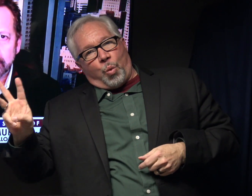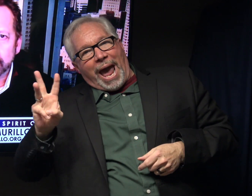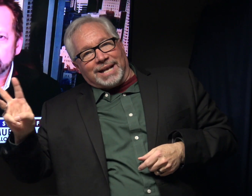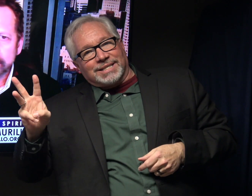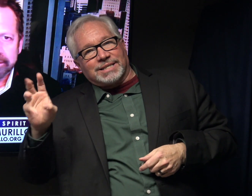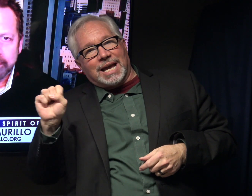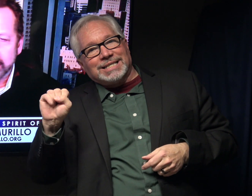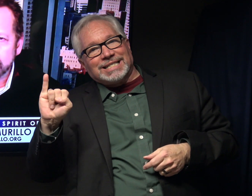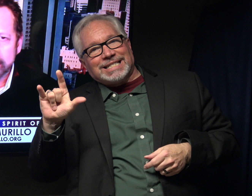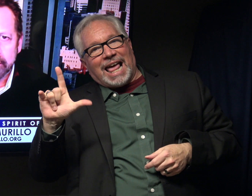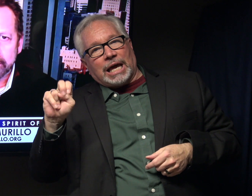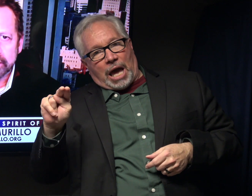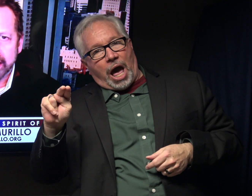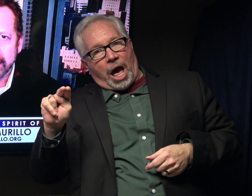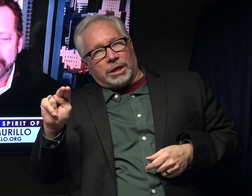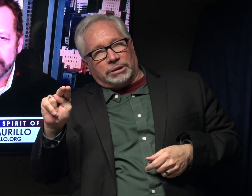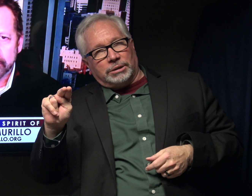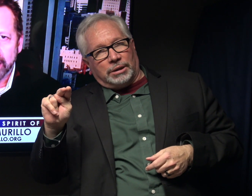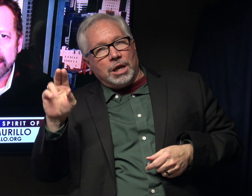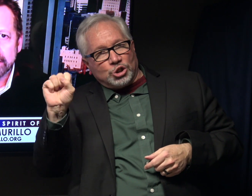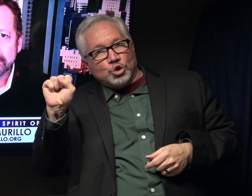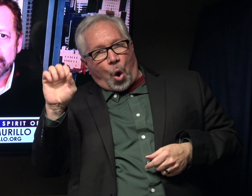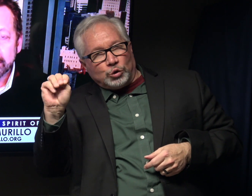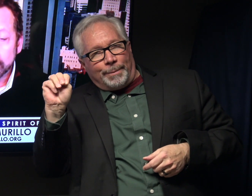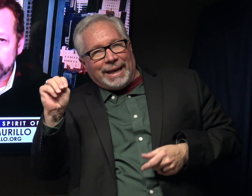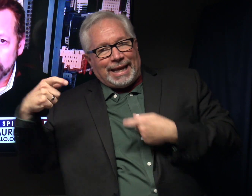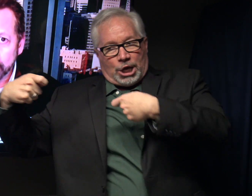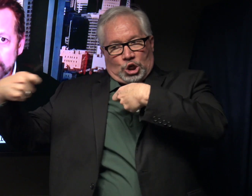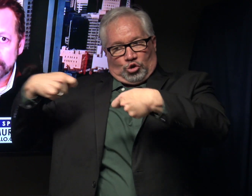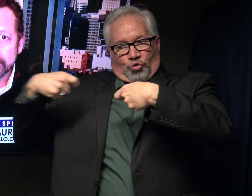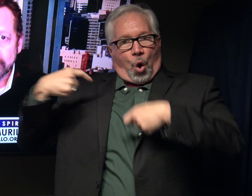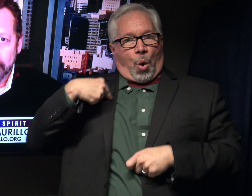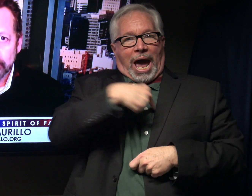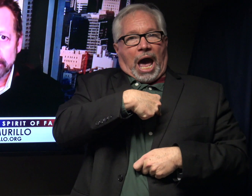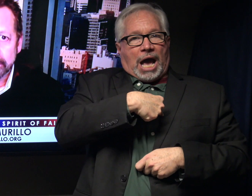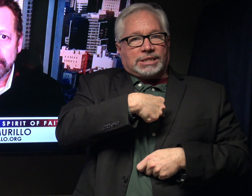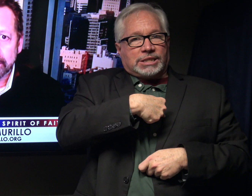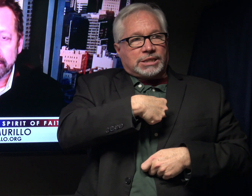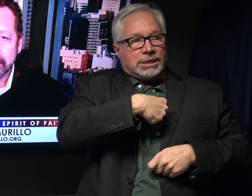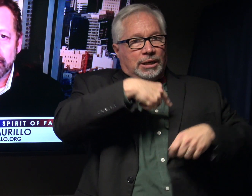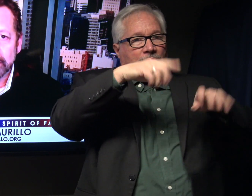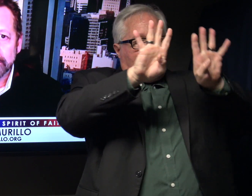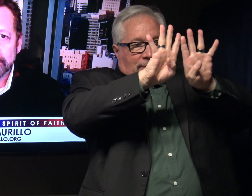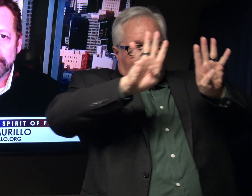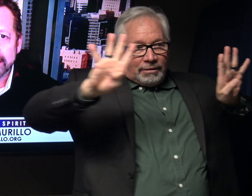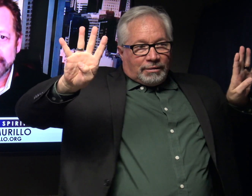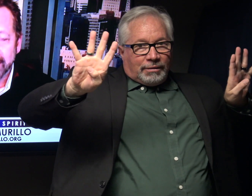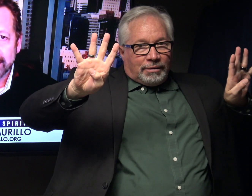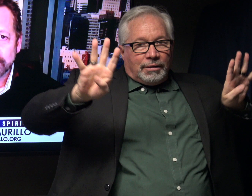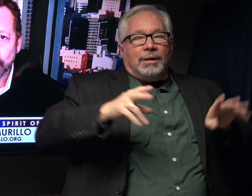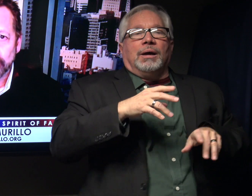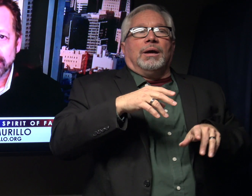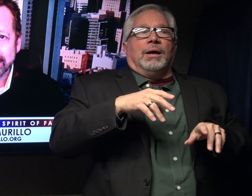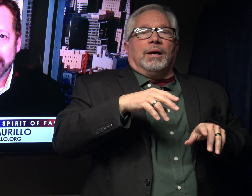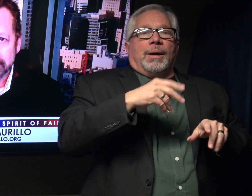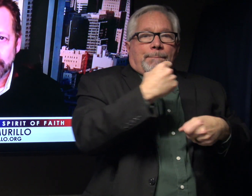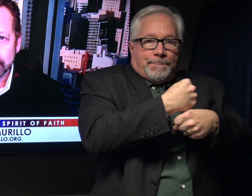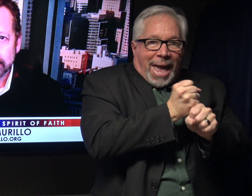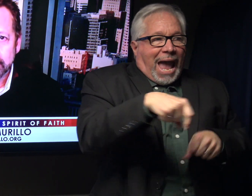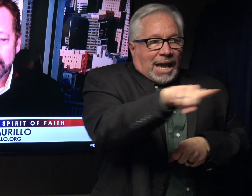don't want you afraid. We don't want you angry or mindless, but we want you sober to know that the army of God has got its work cut out for it.